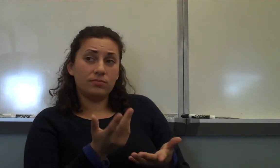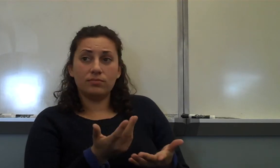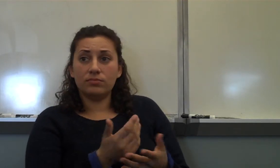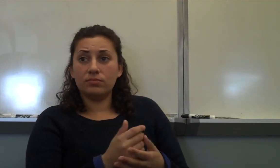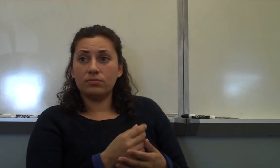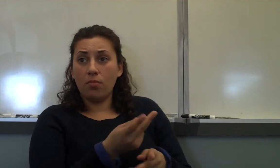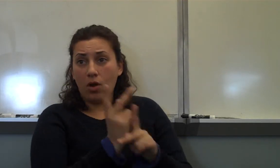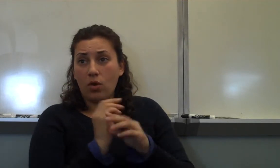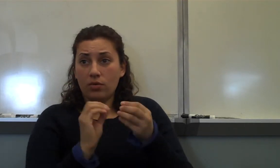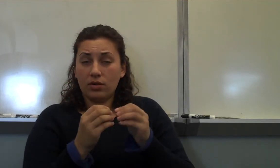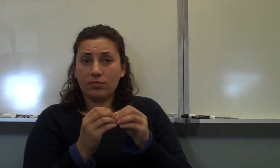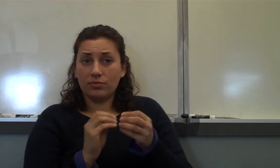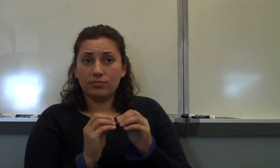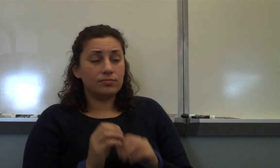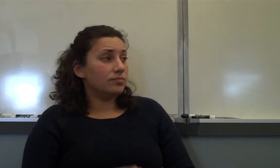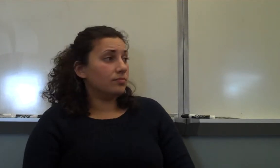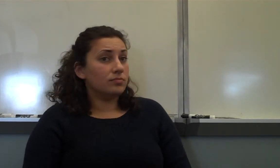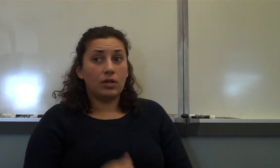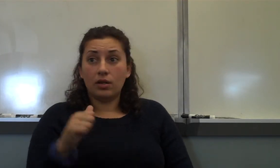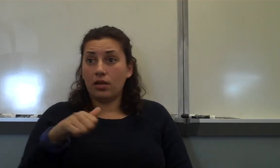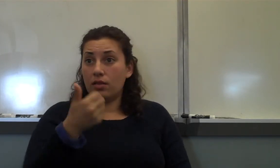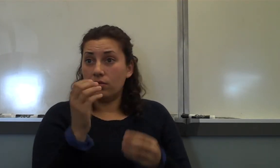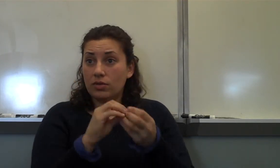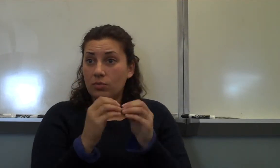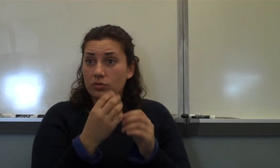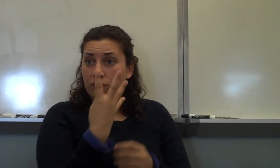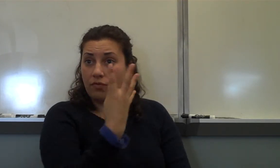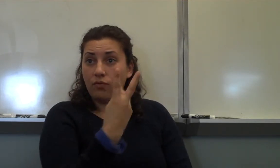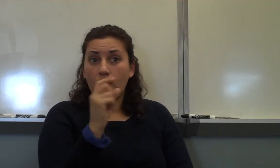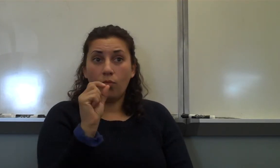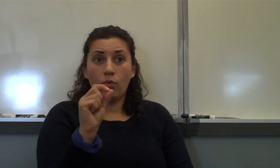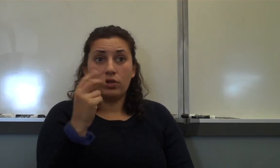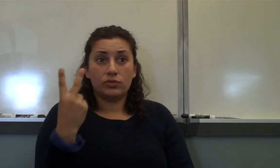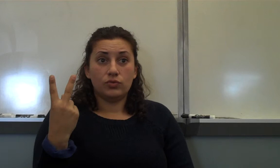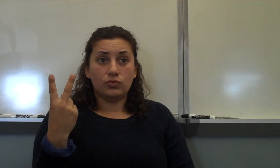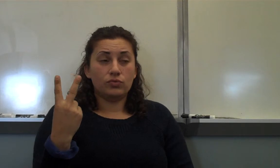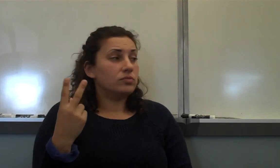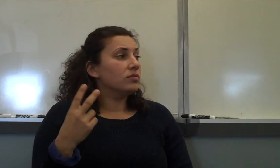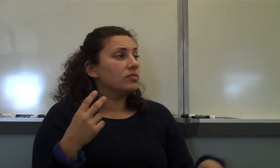Any others in 4.2? 71. Okay.